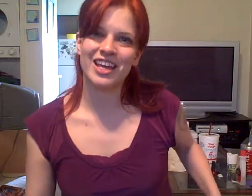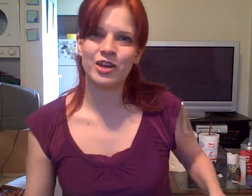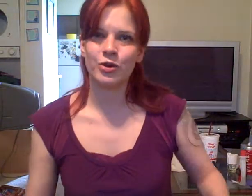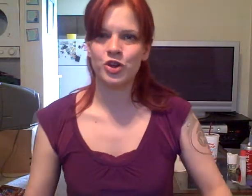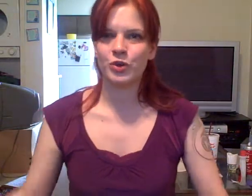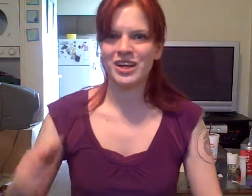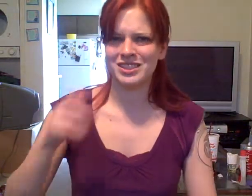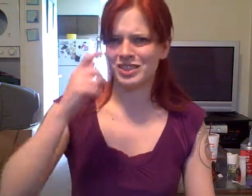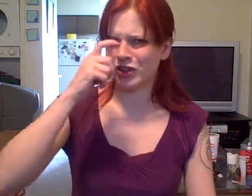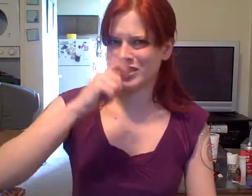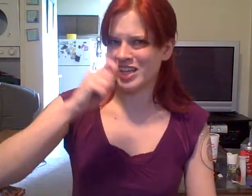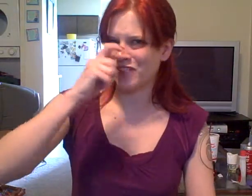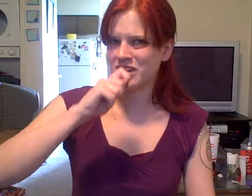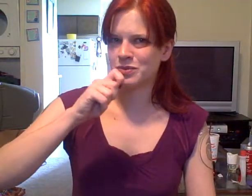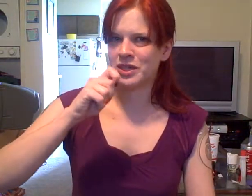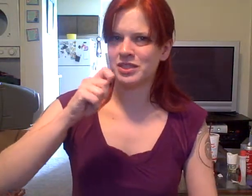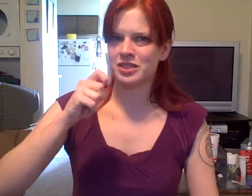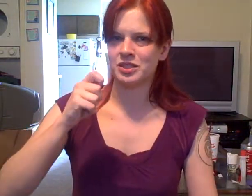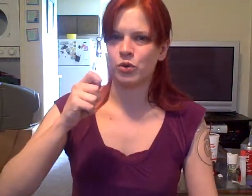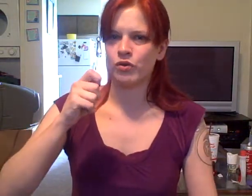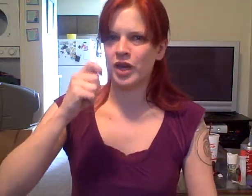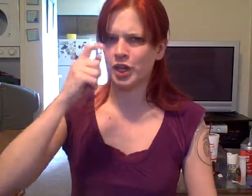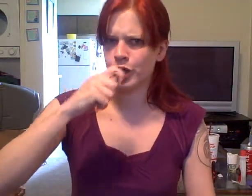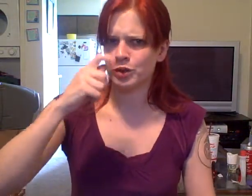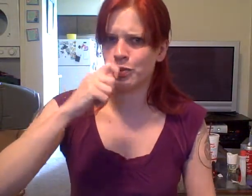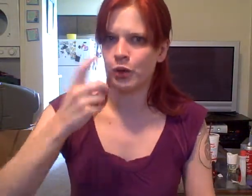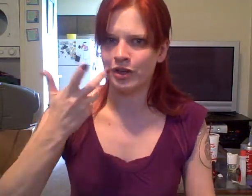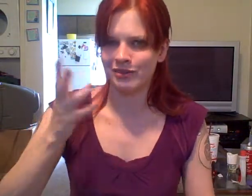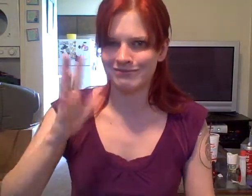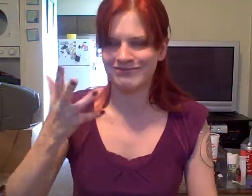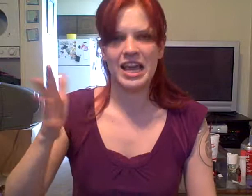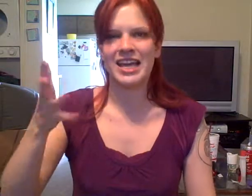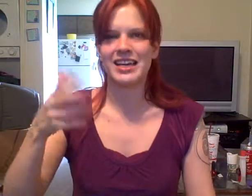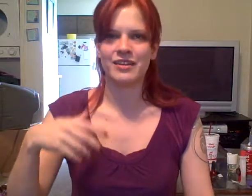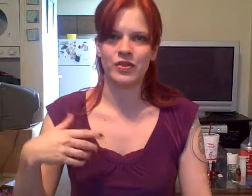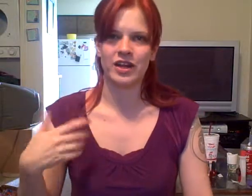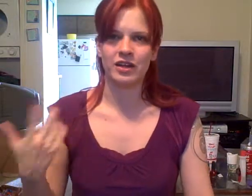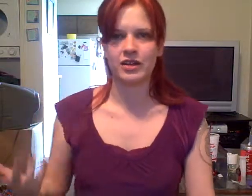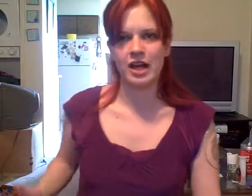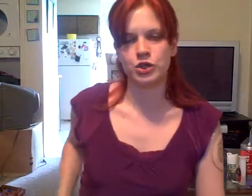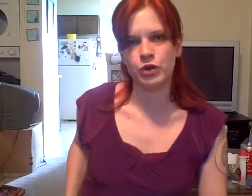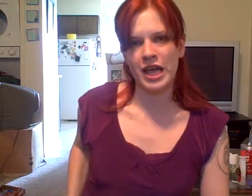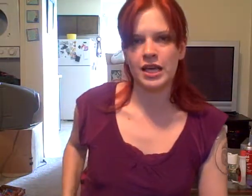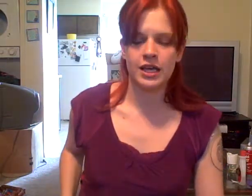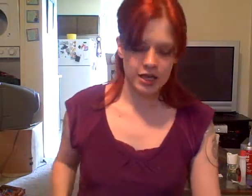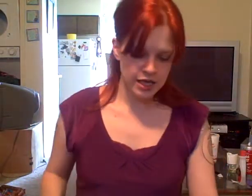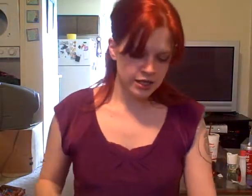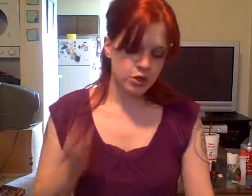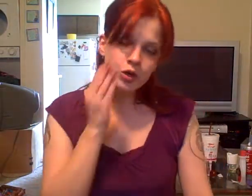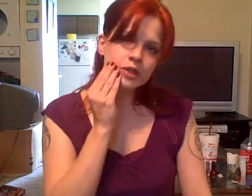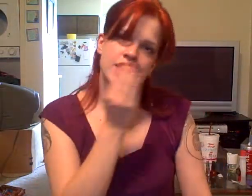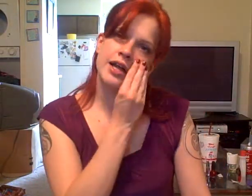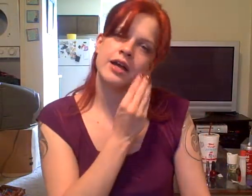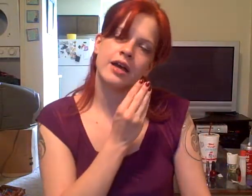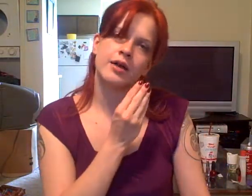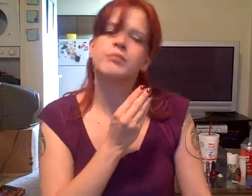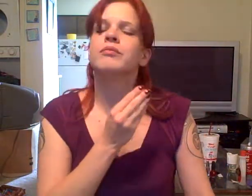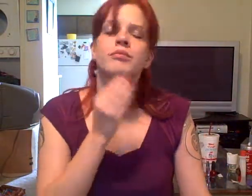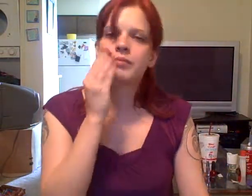code, you wouldn't necessarily sign this because this is more of like a nose blowing hanky than an actual hanky. So you would sign